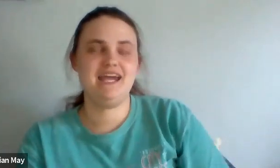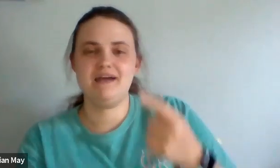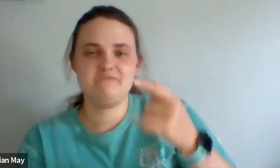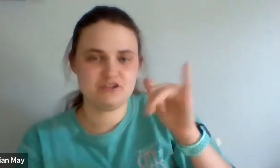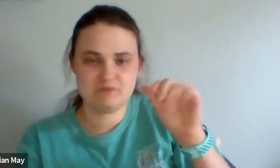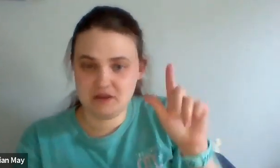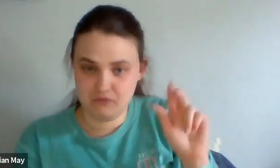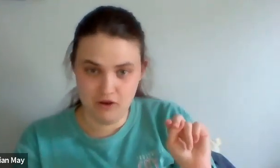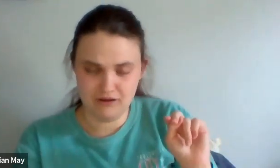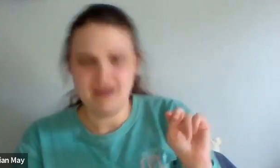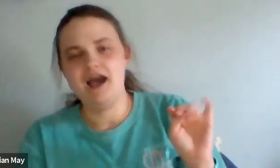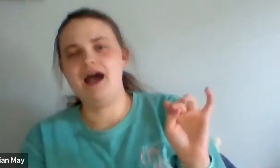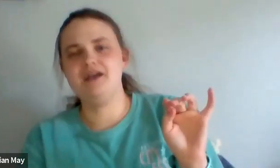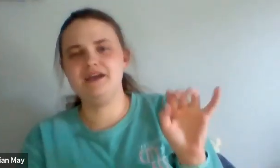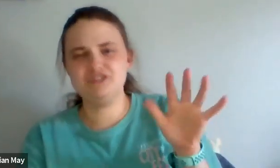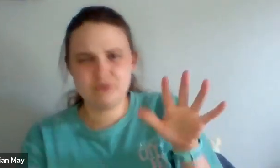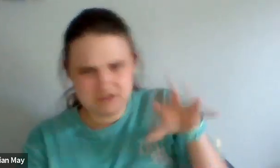I'm fingerspelling wrong, I kind of do almost like